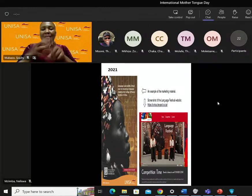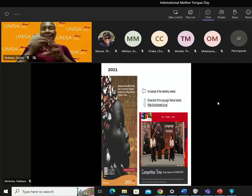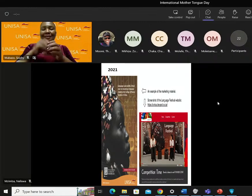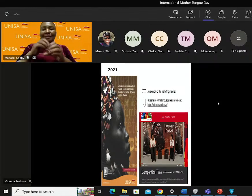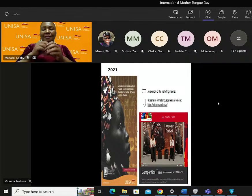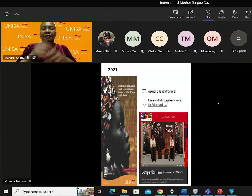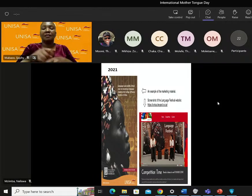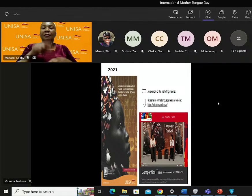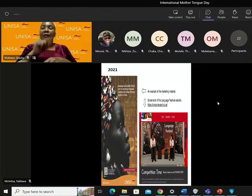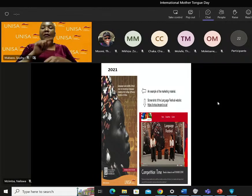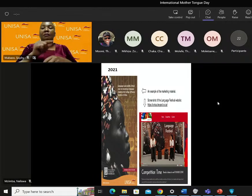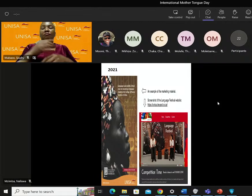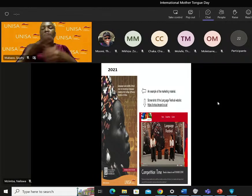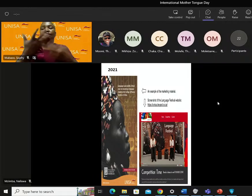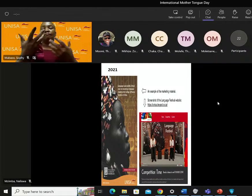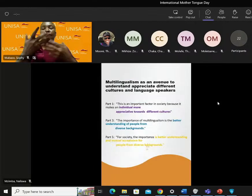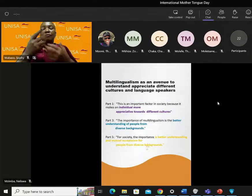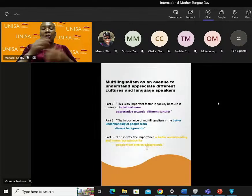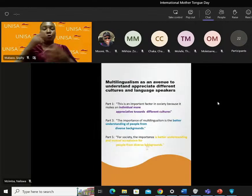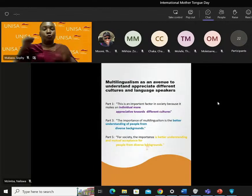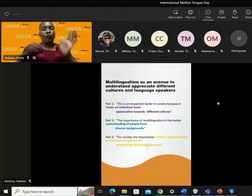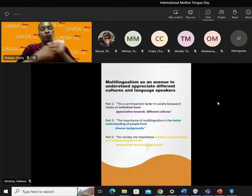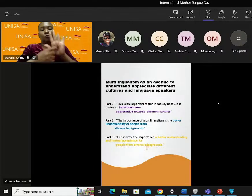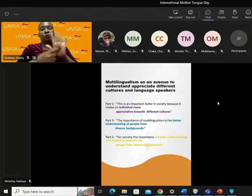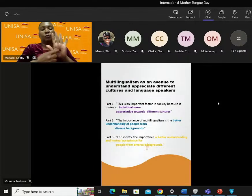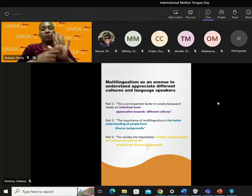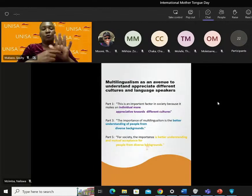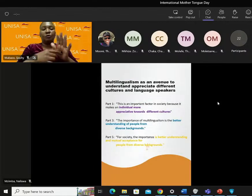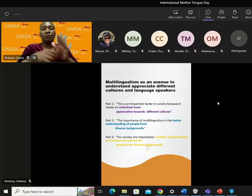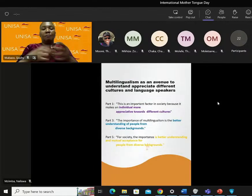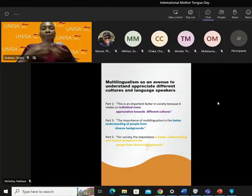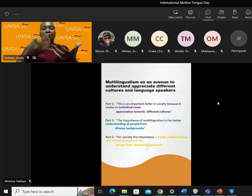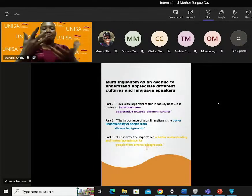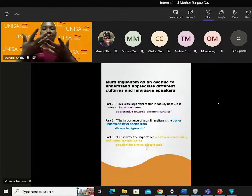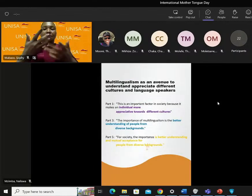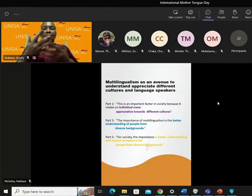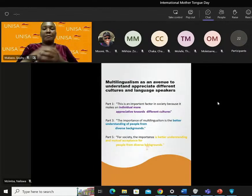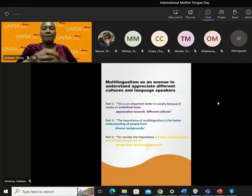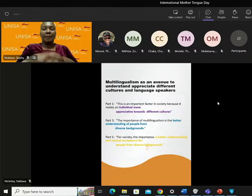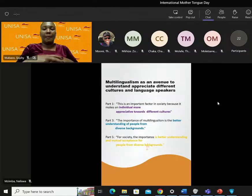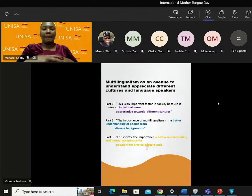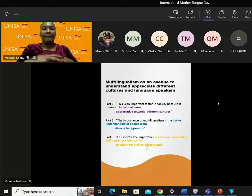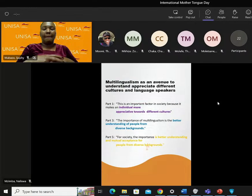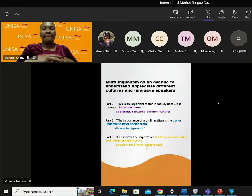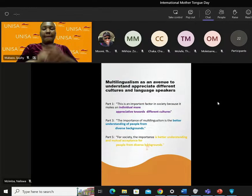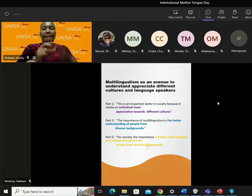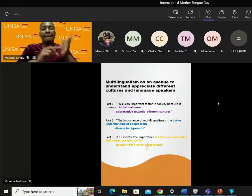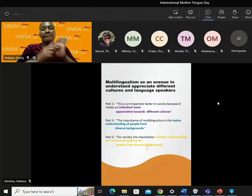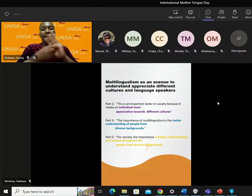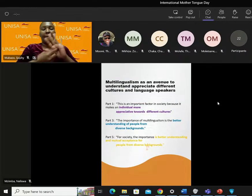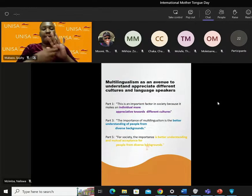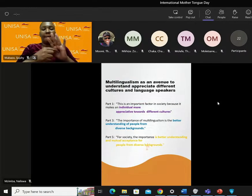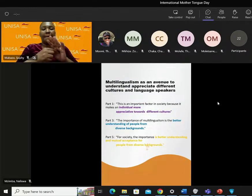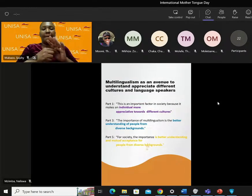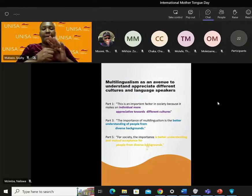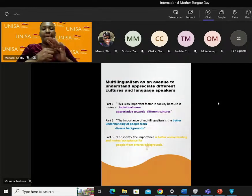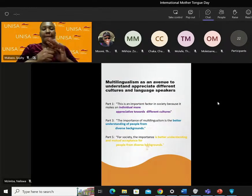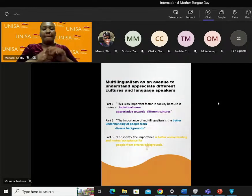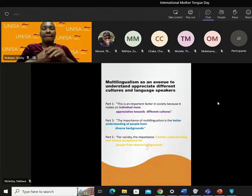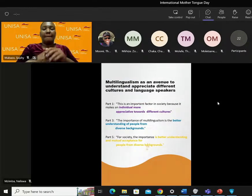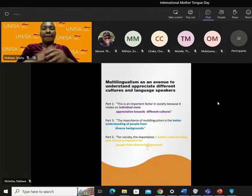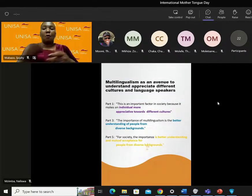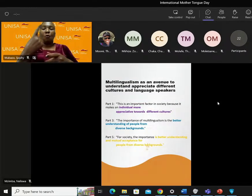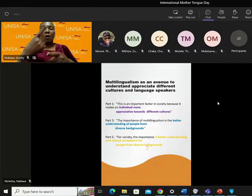And here I'm going to just show examples of the extracts that we got. So one of the